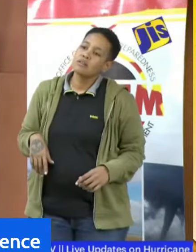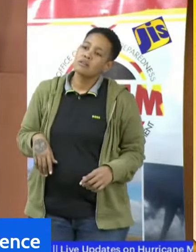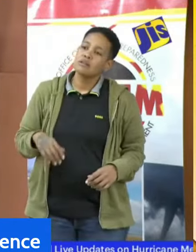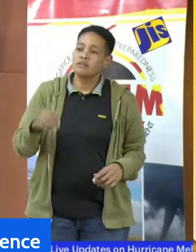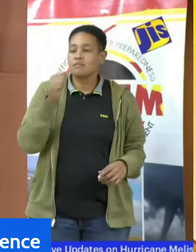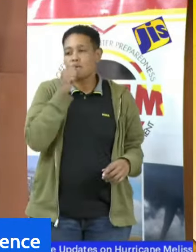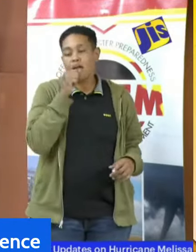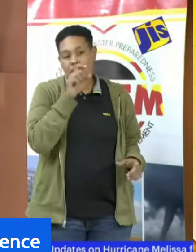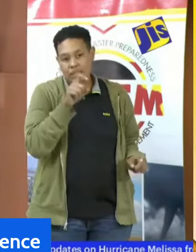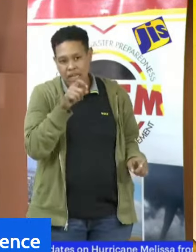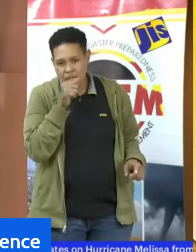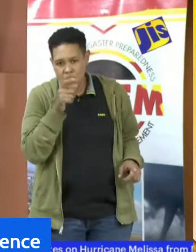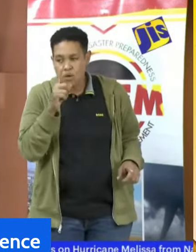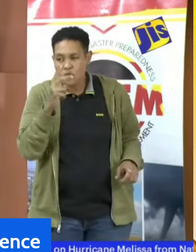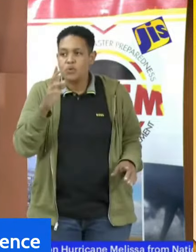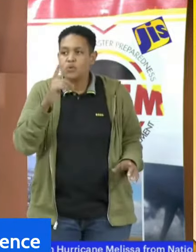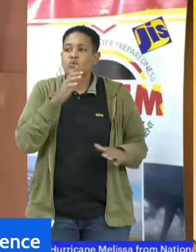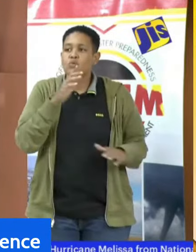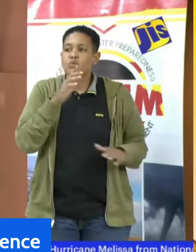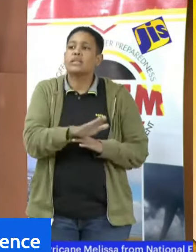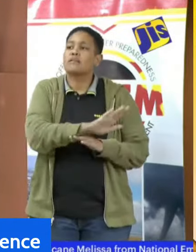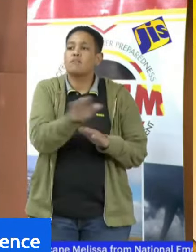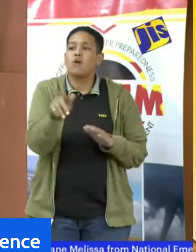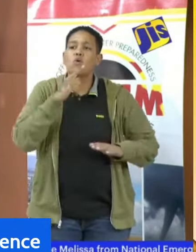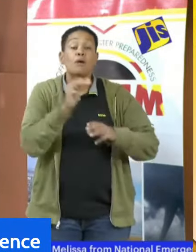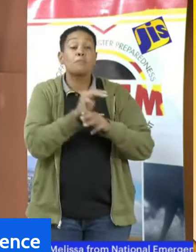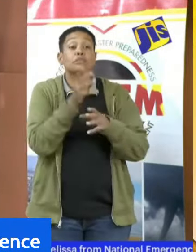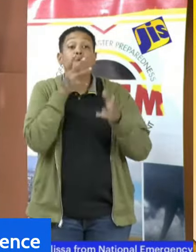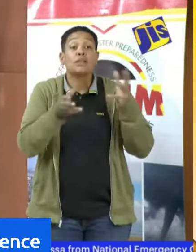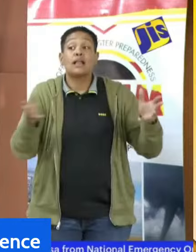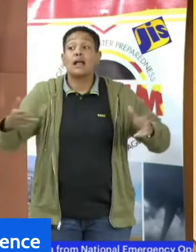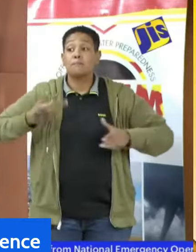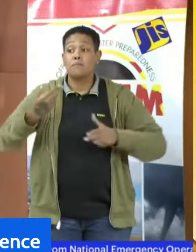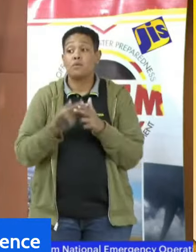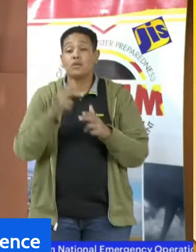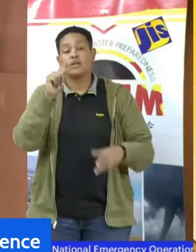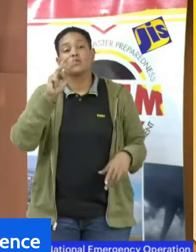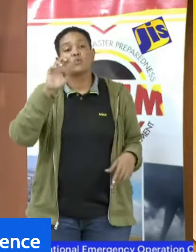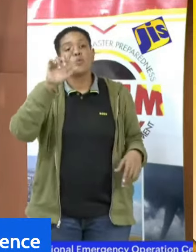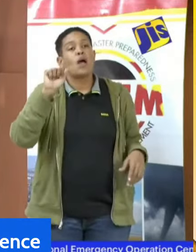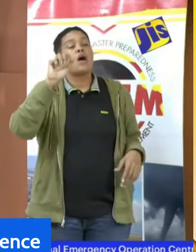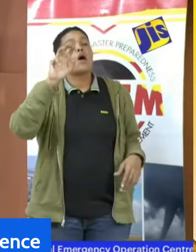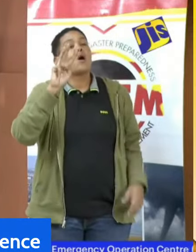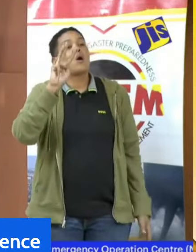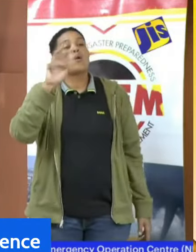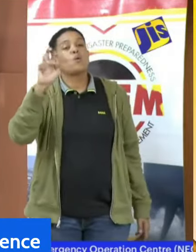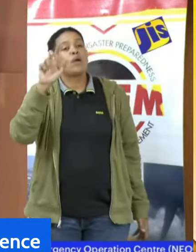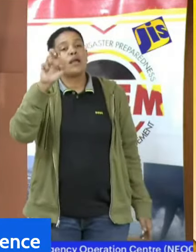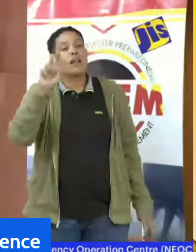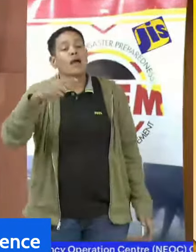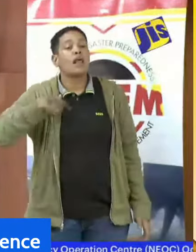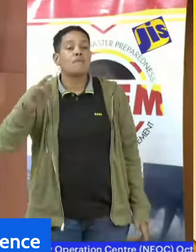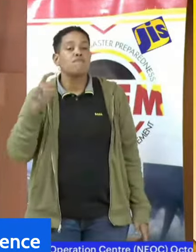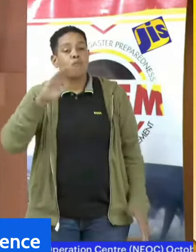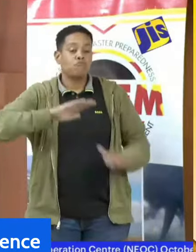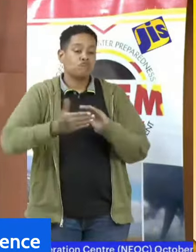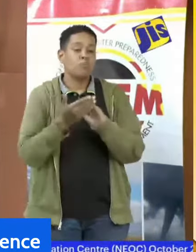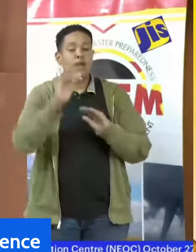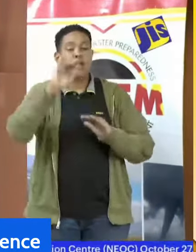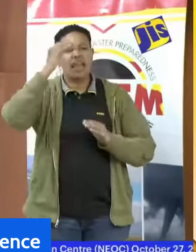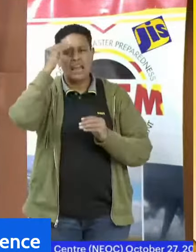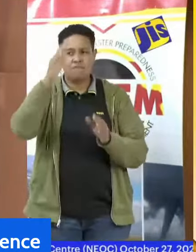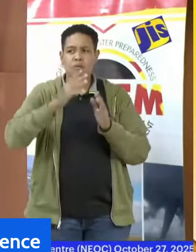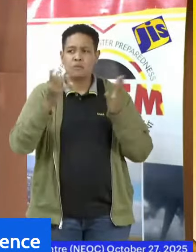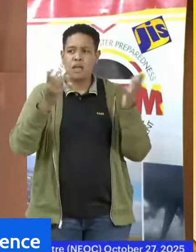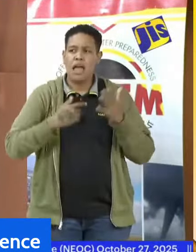Mike, okay, great. Good evening, everyone, ministers in the room. My name is Twyla Whelan. I am from the Jamaica Information Service. I have a series